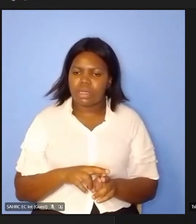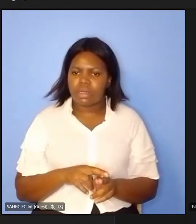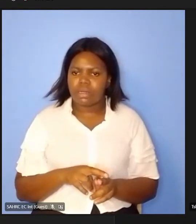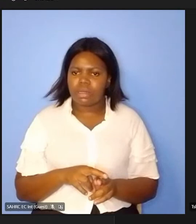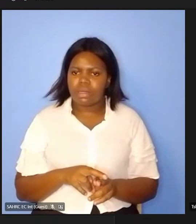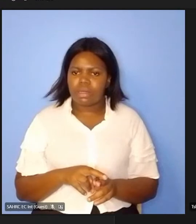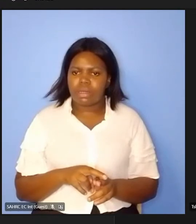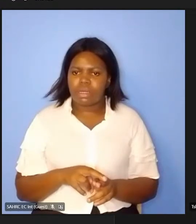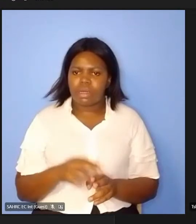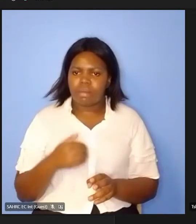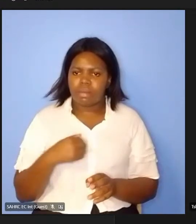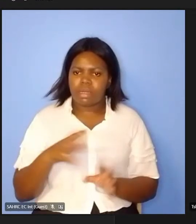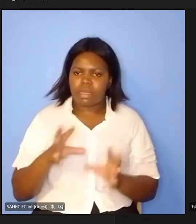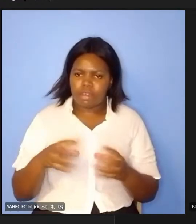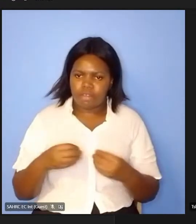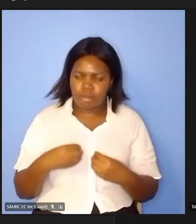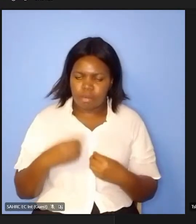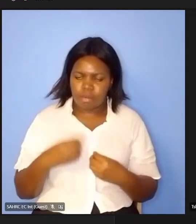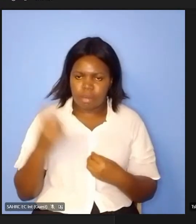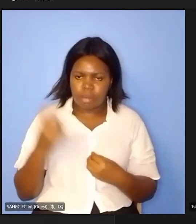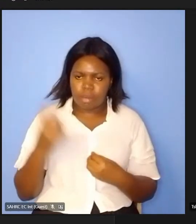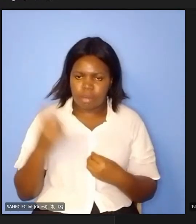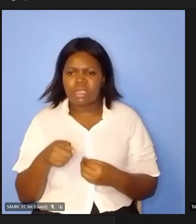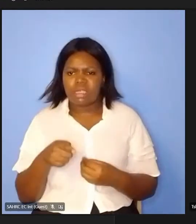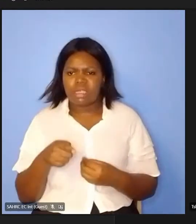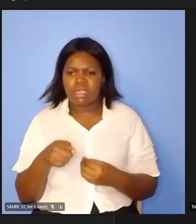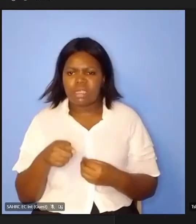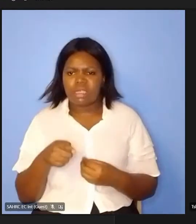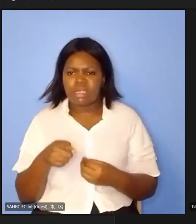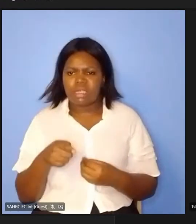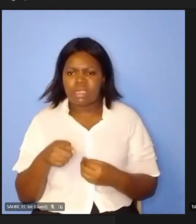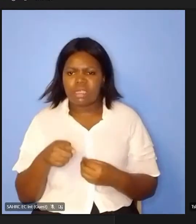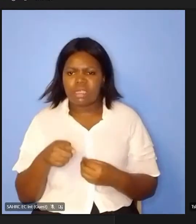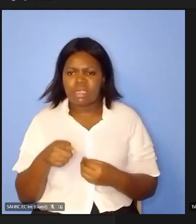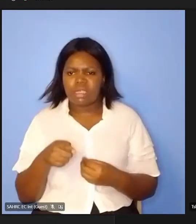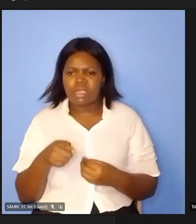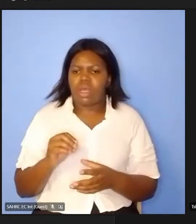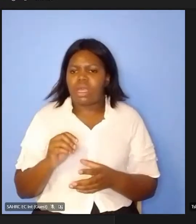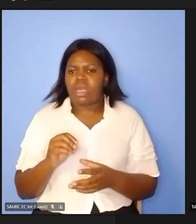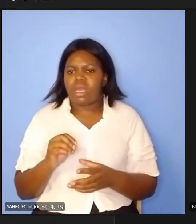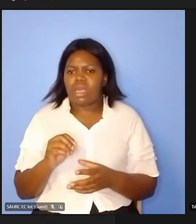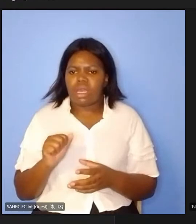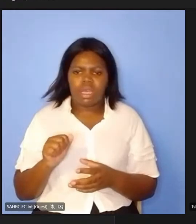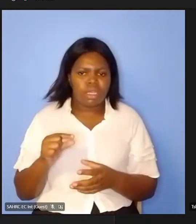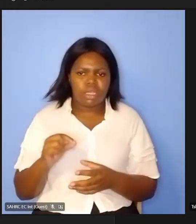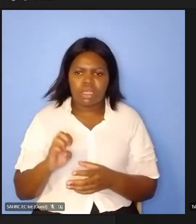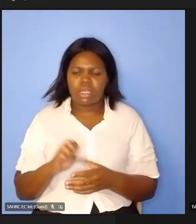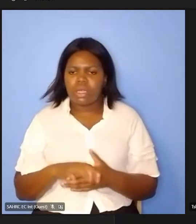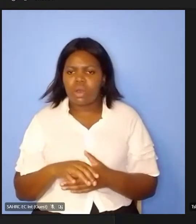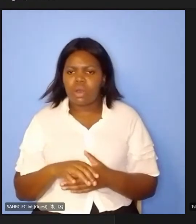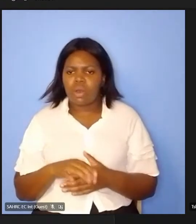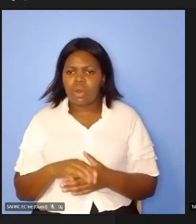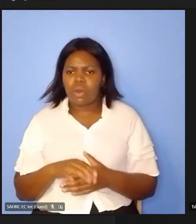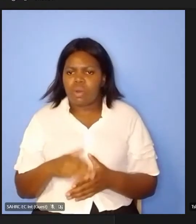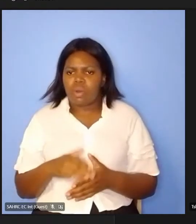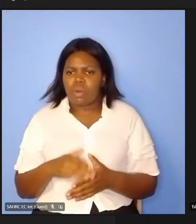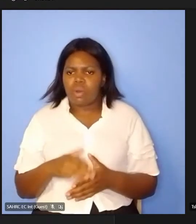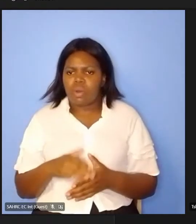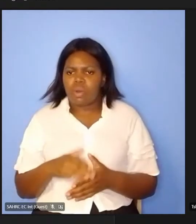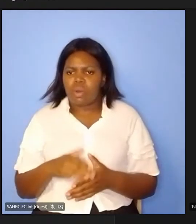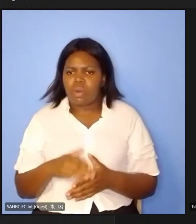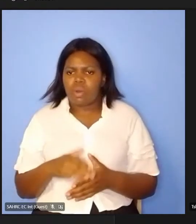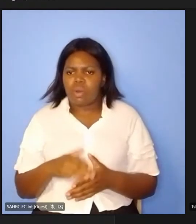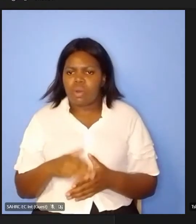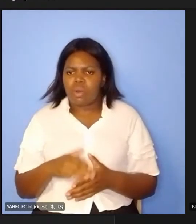I agree with you, and I think it's the old age saying, which maybe seem very basic, but is so true, is that my rights begin where